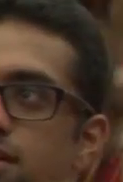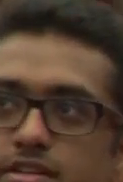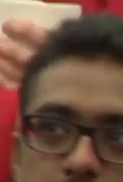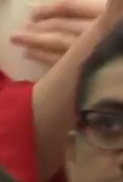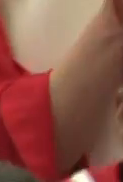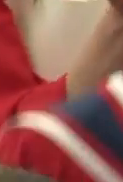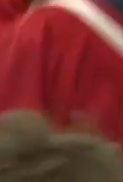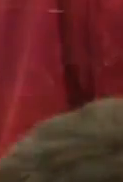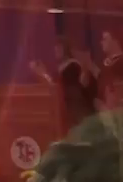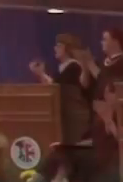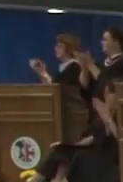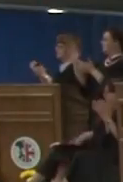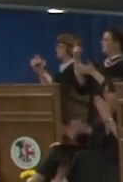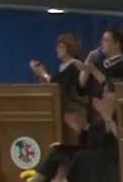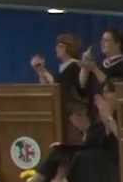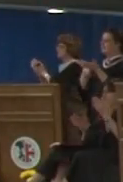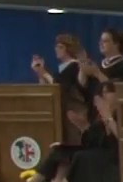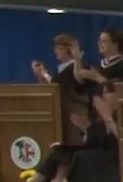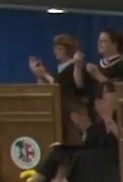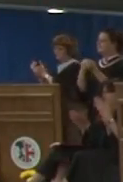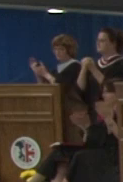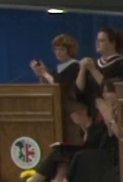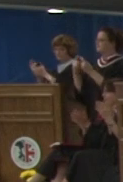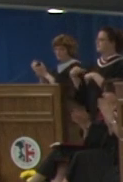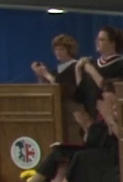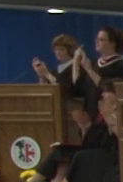so please stand up and give them.